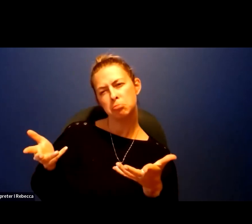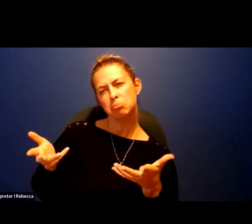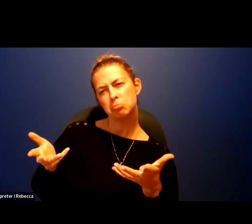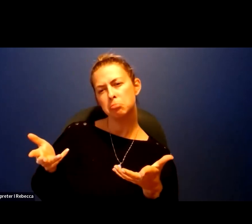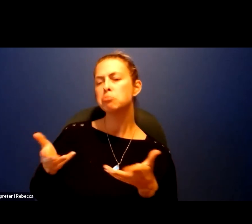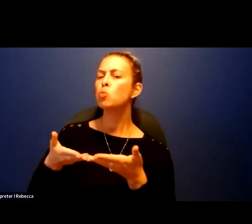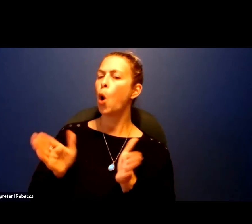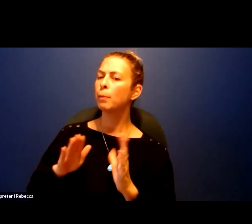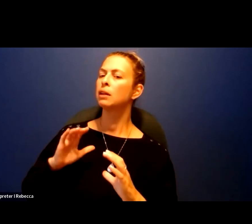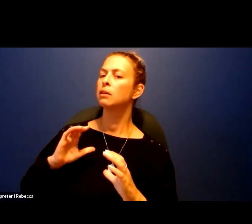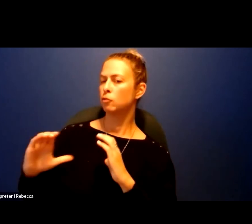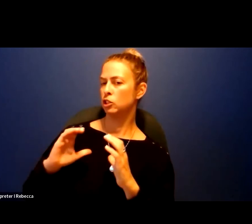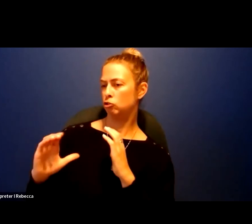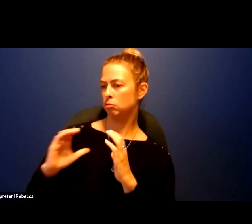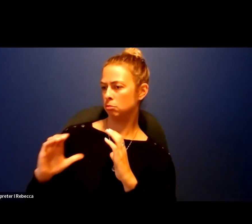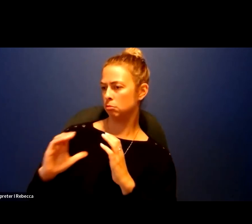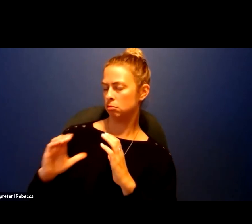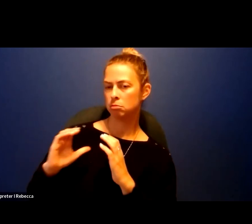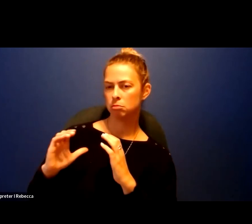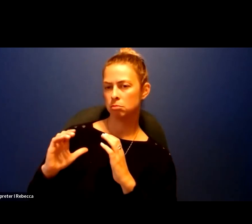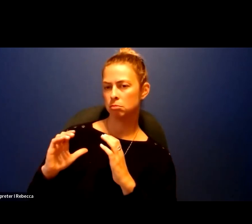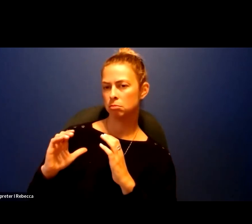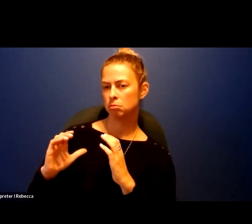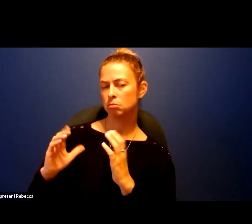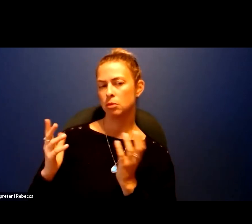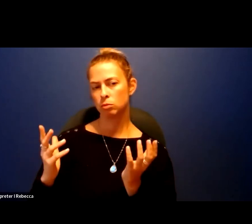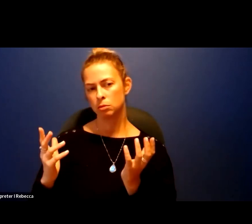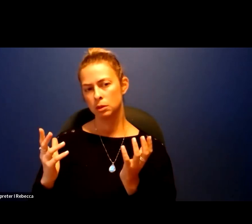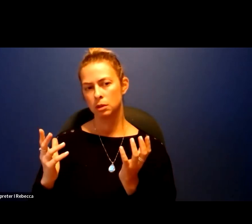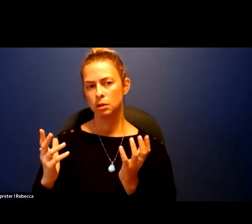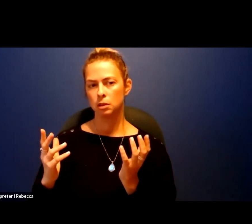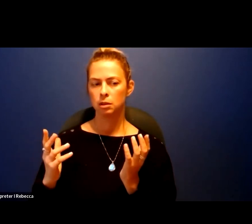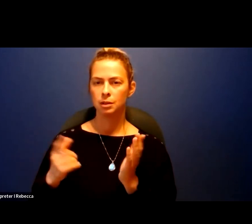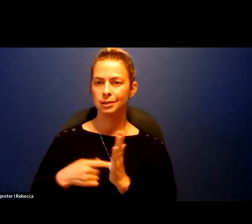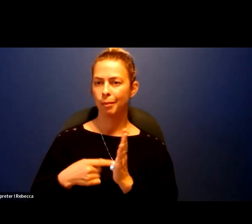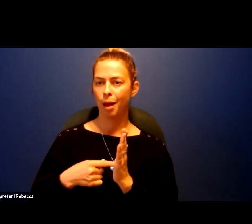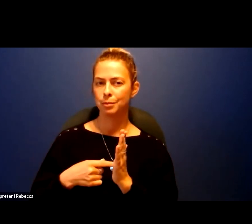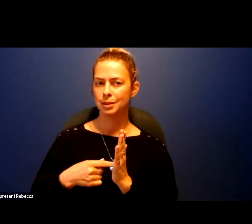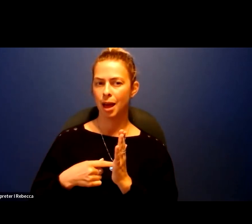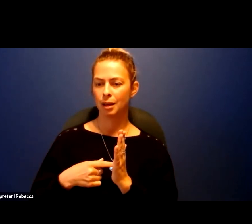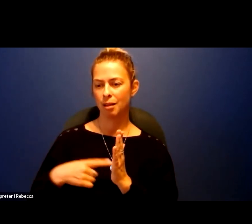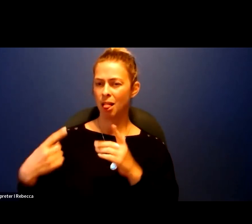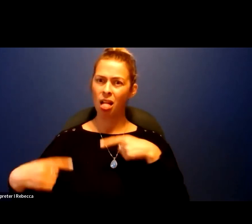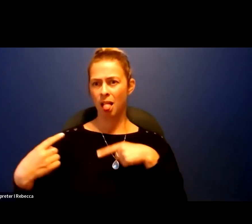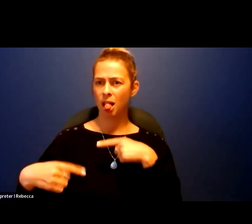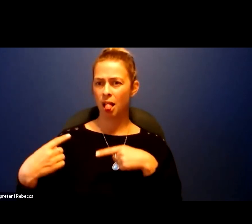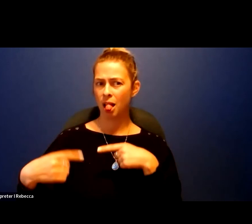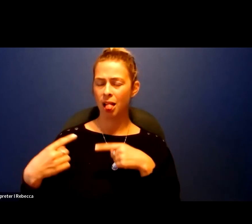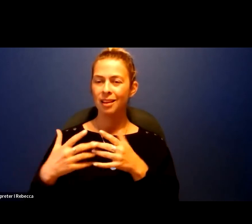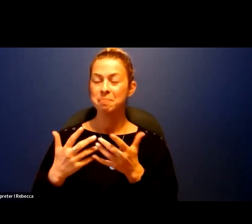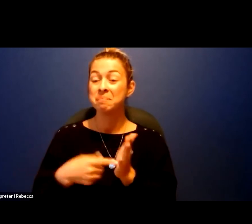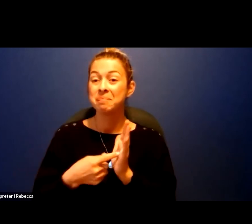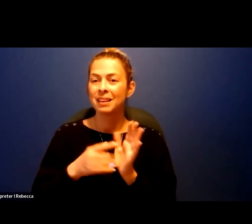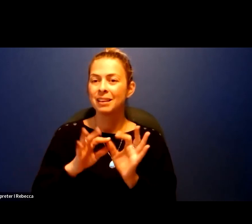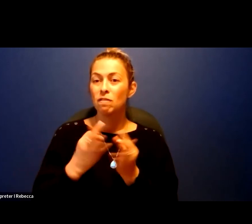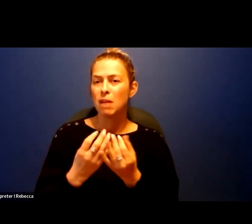as opposed to just being, sometimes it's, again, not even demonizing, but just like, we get in arguments with our friends and family, and we're like,